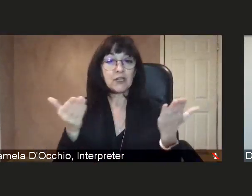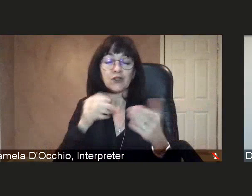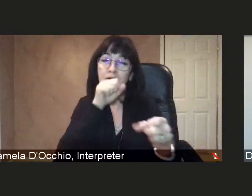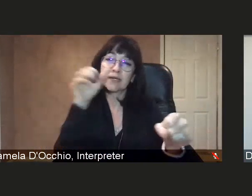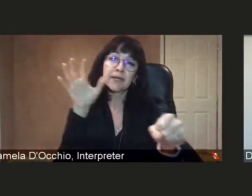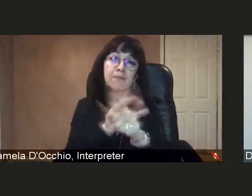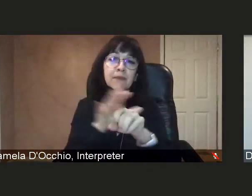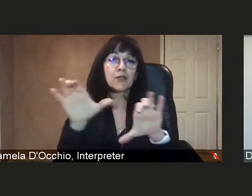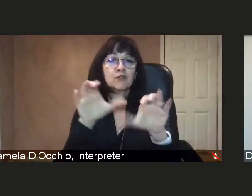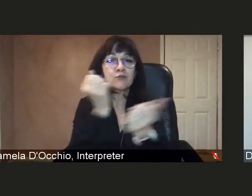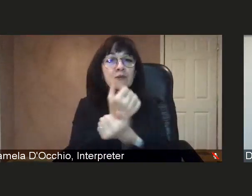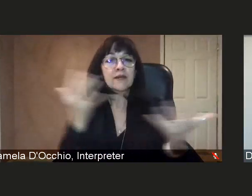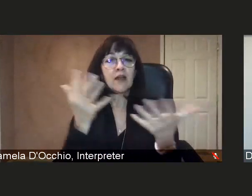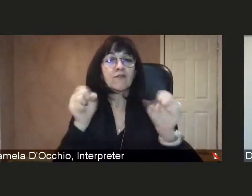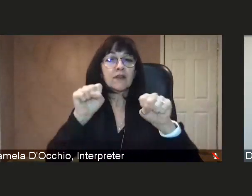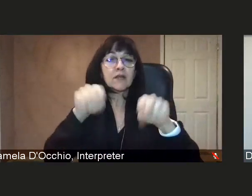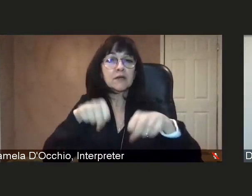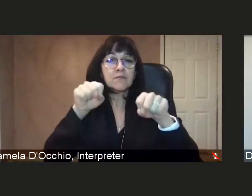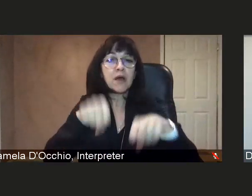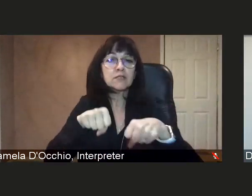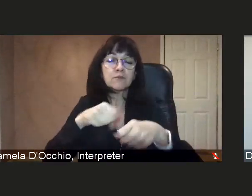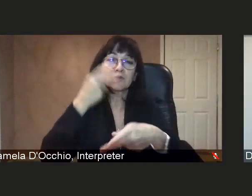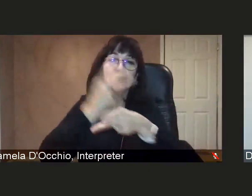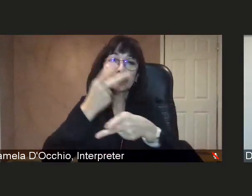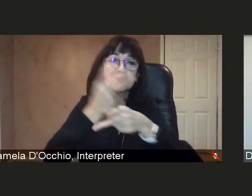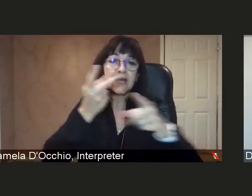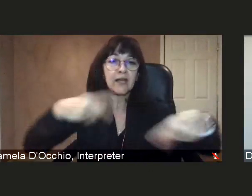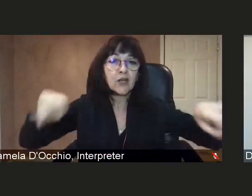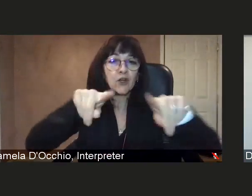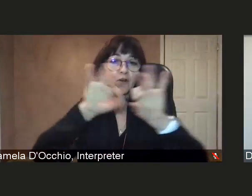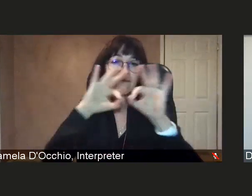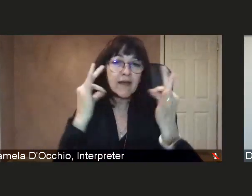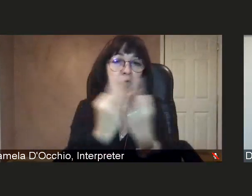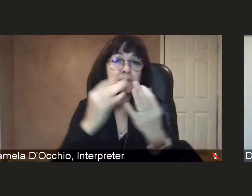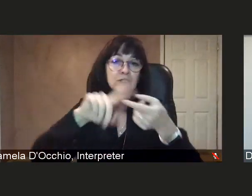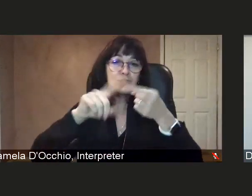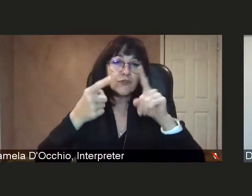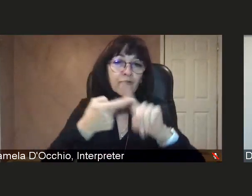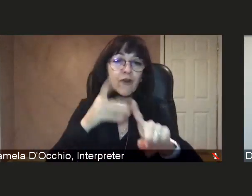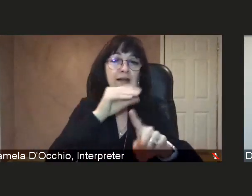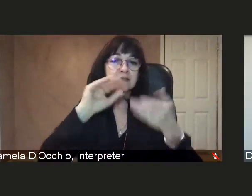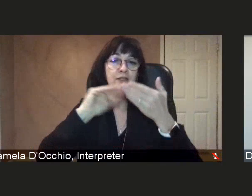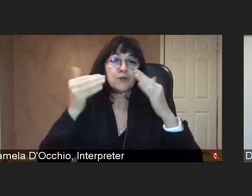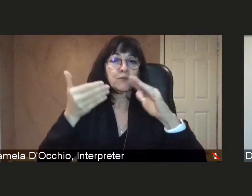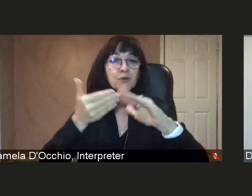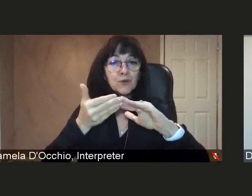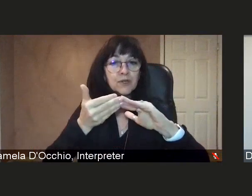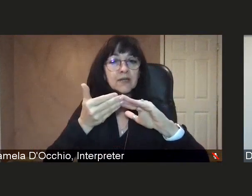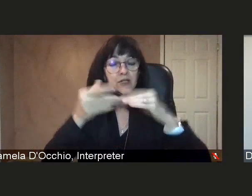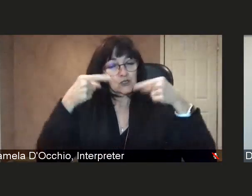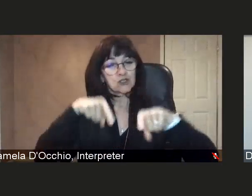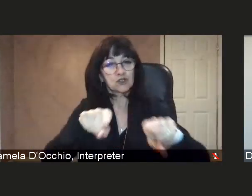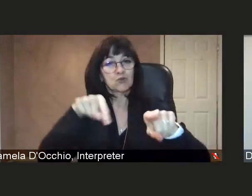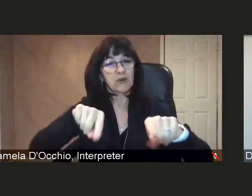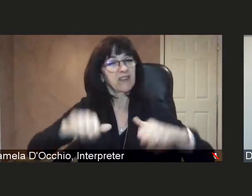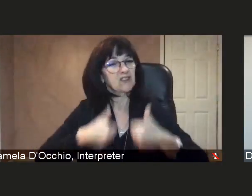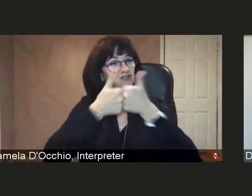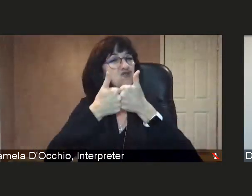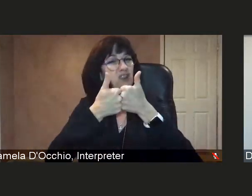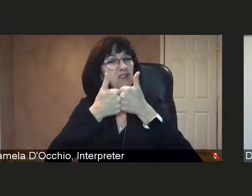everything possible to care for our families, friends, and communities during this challenging